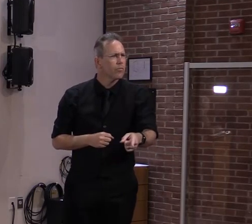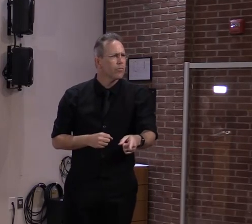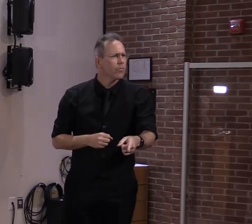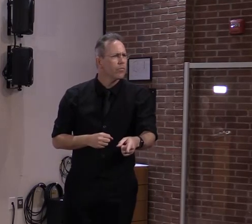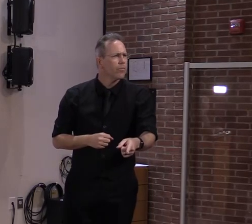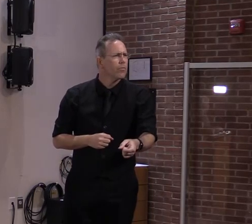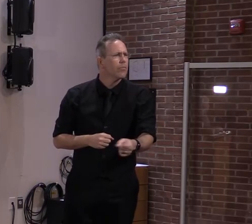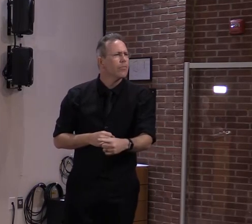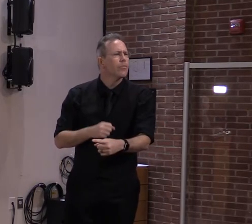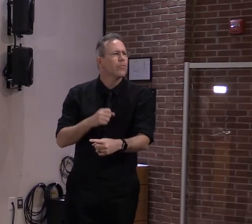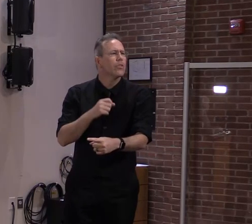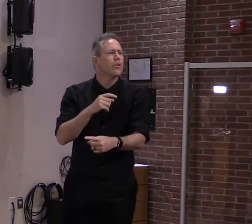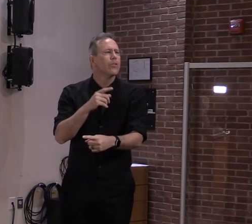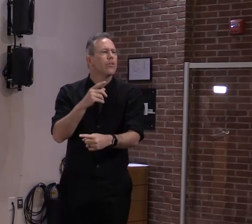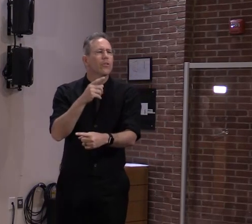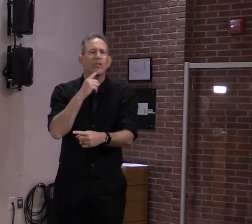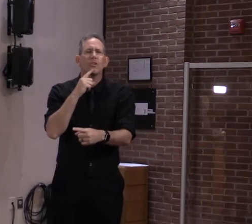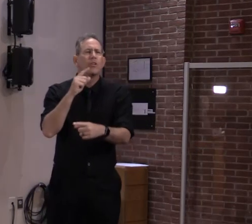to get the first dose. Yeah.